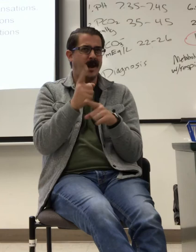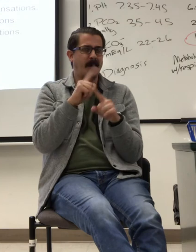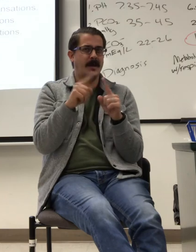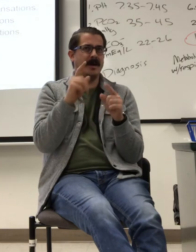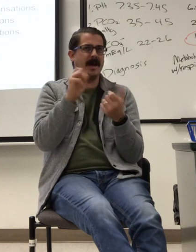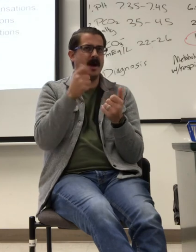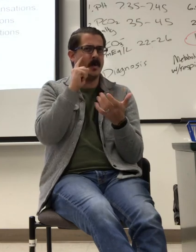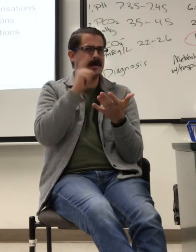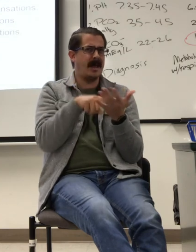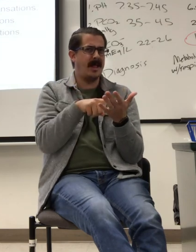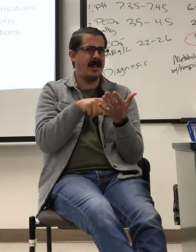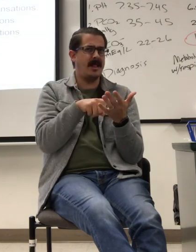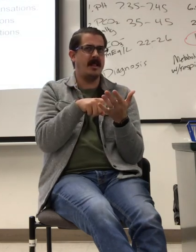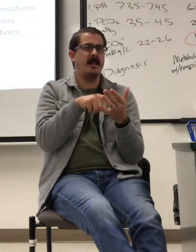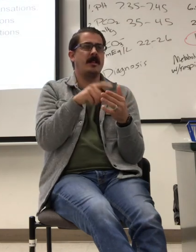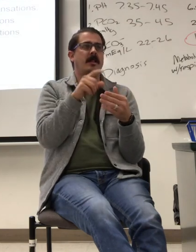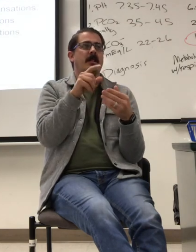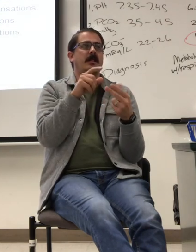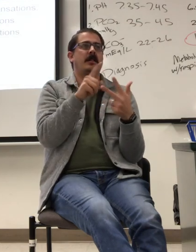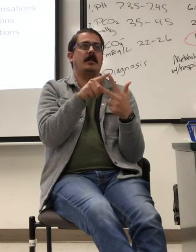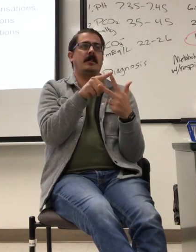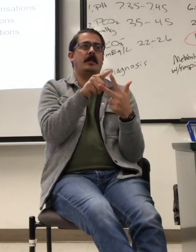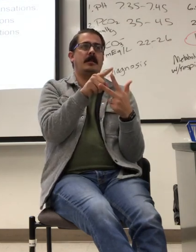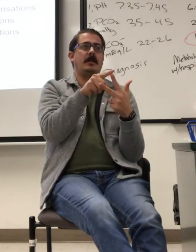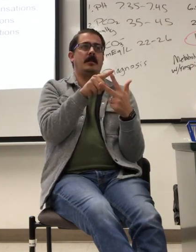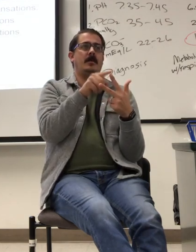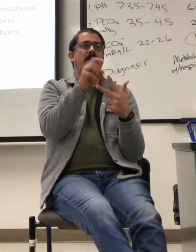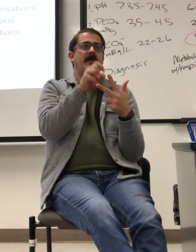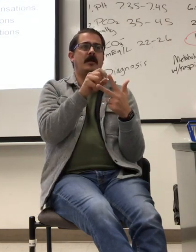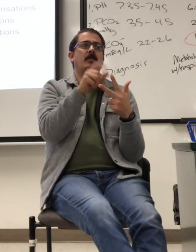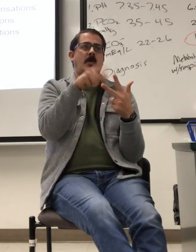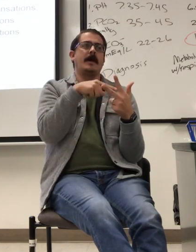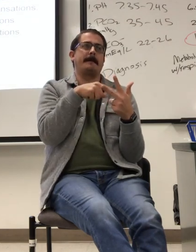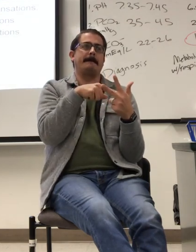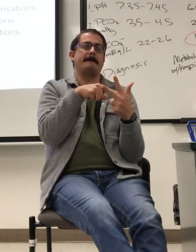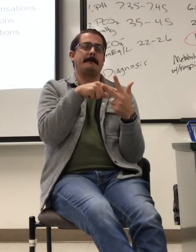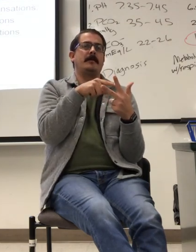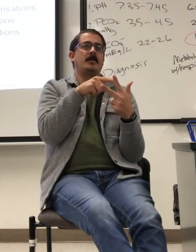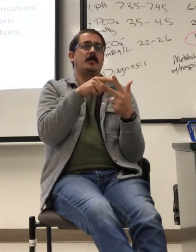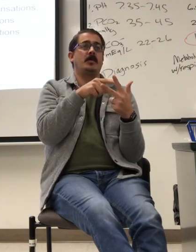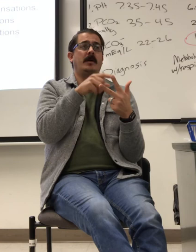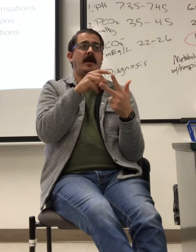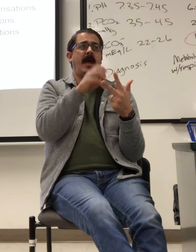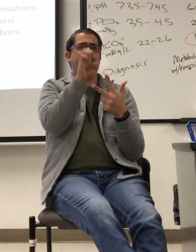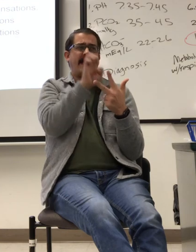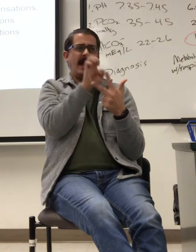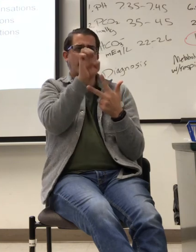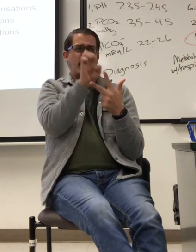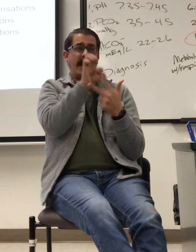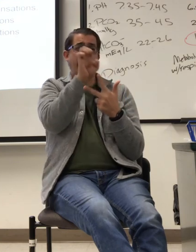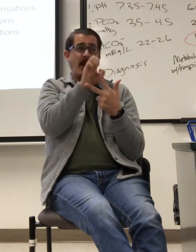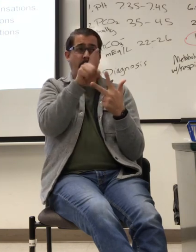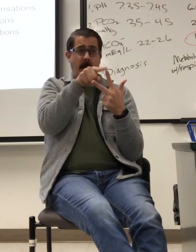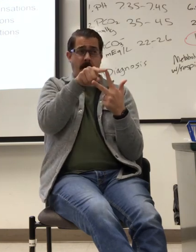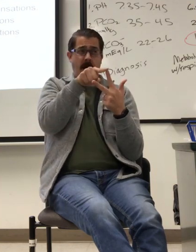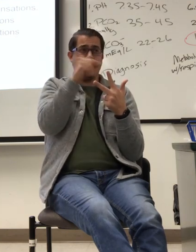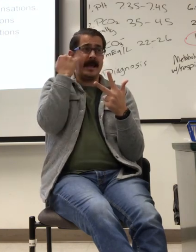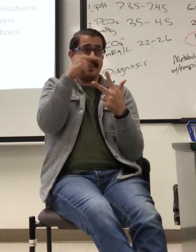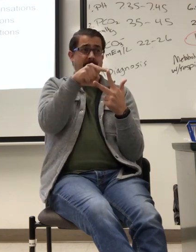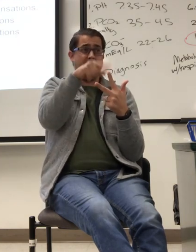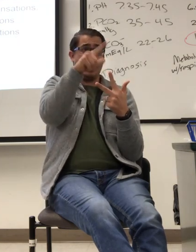tell again? Well, how you tell is when you evaluate the respiratory value, if it's like